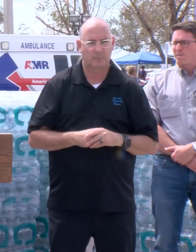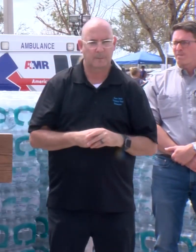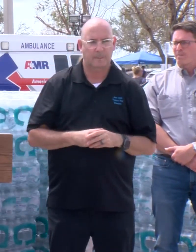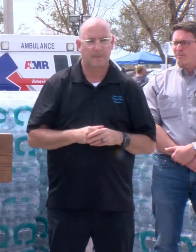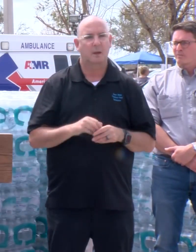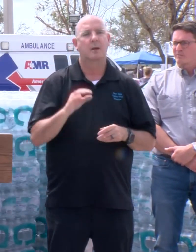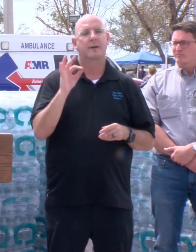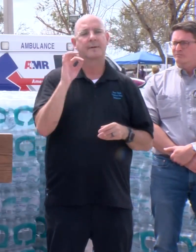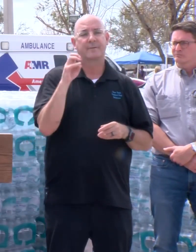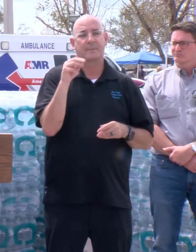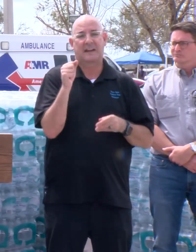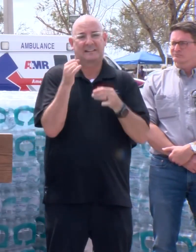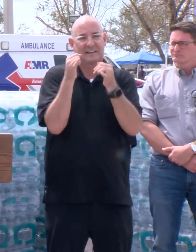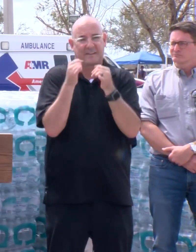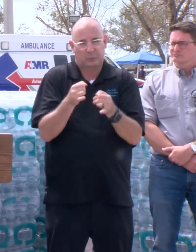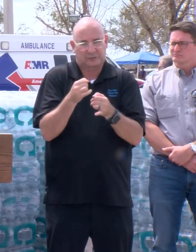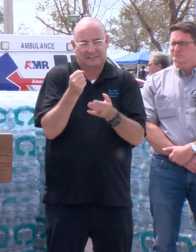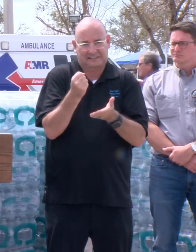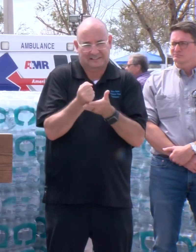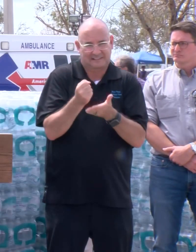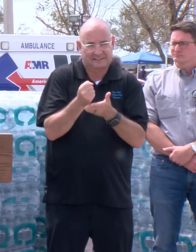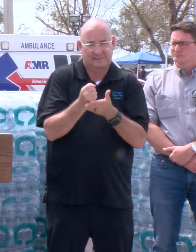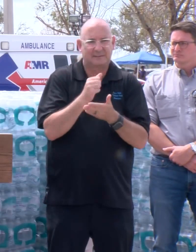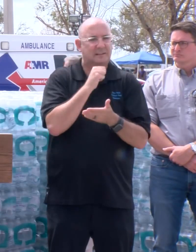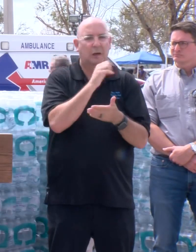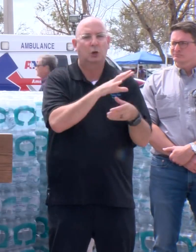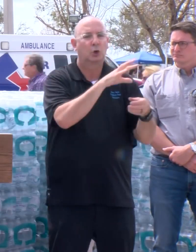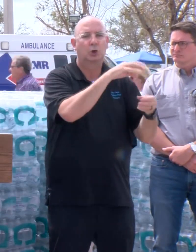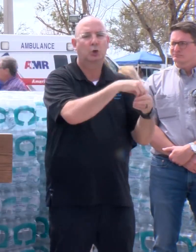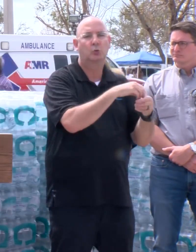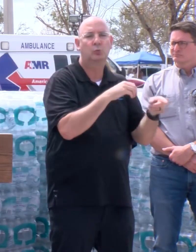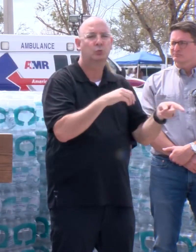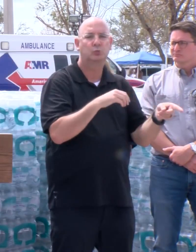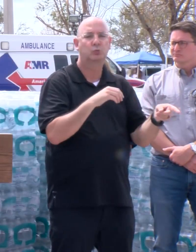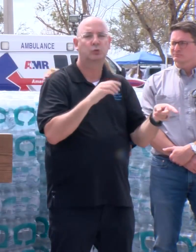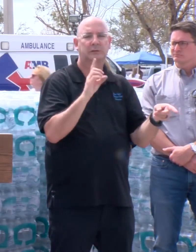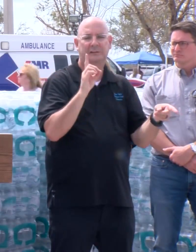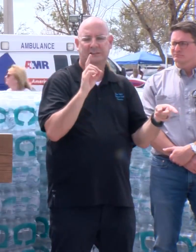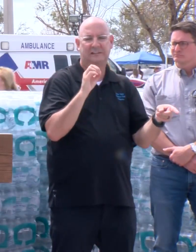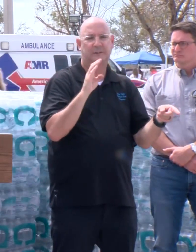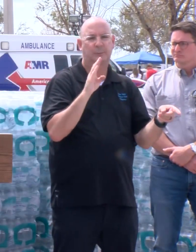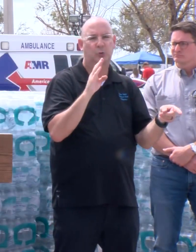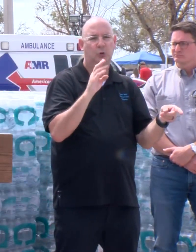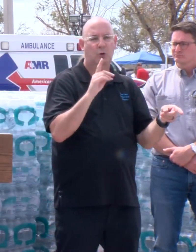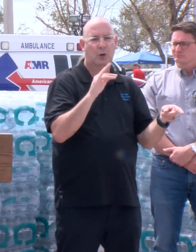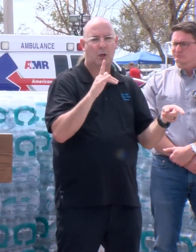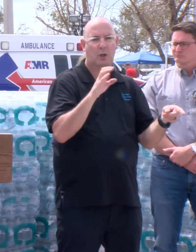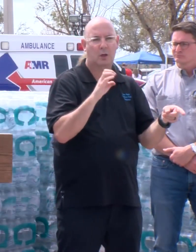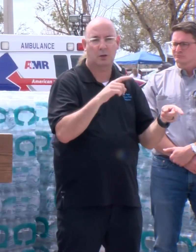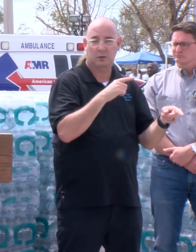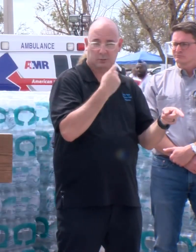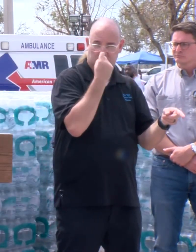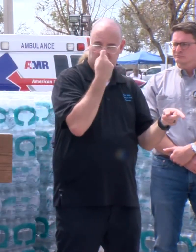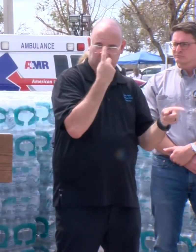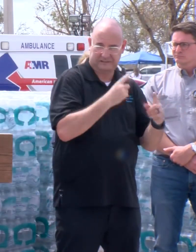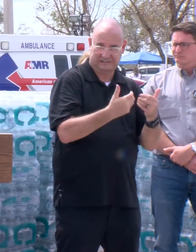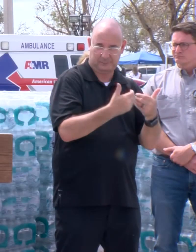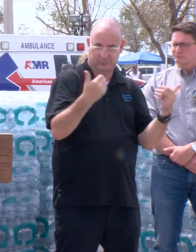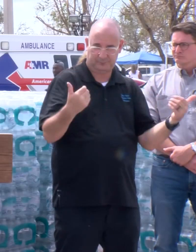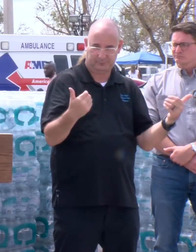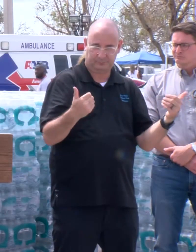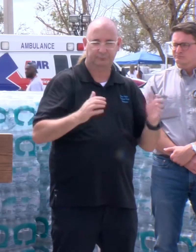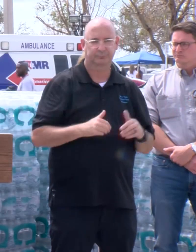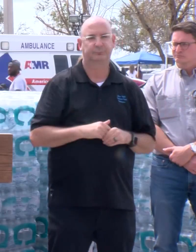does not include debris removal. When we talk about debris removal being covered, that's for public assistance, that's for